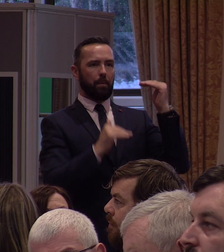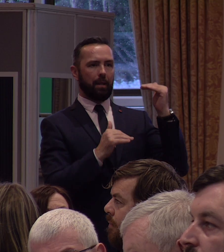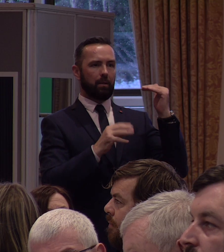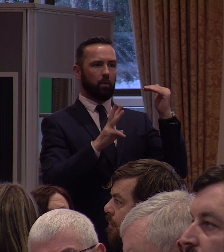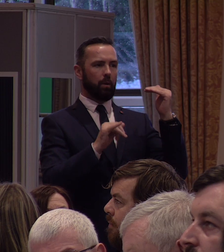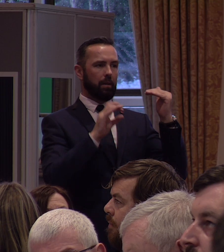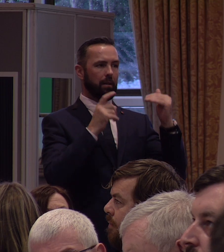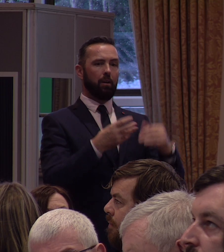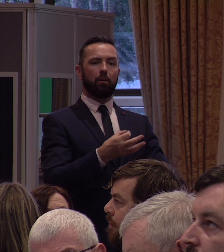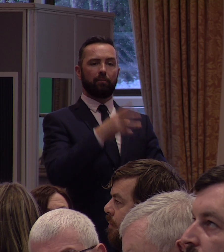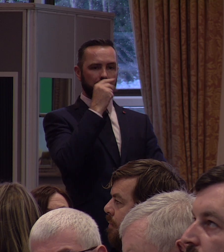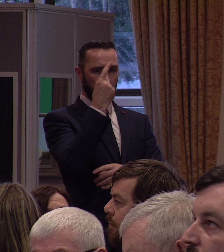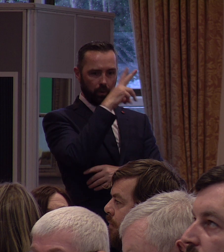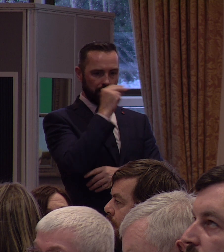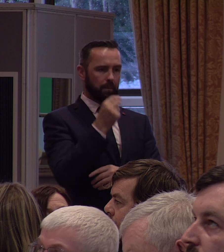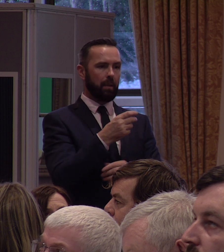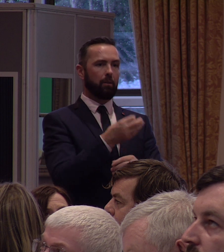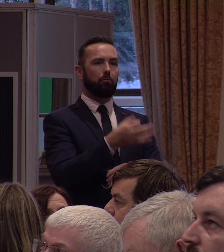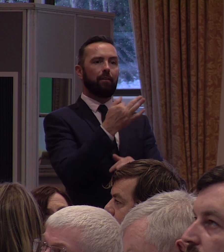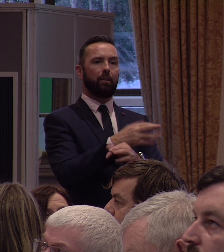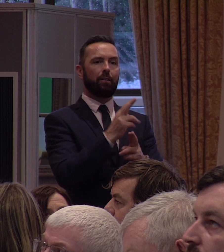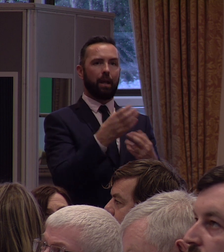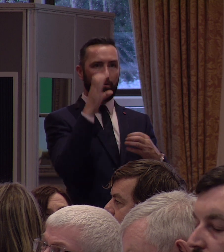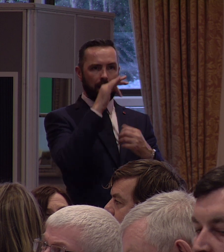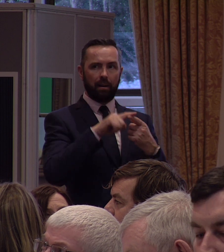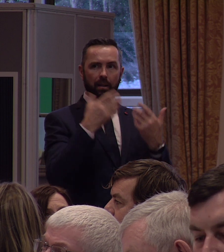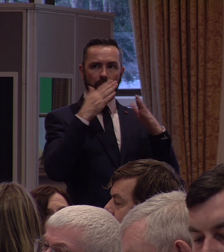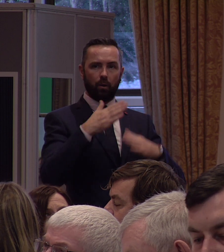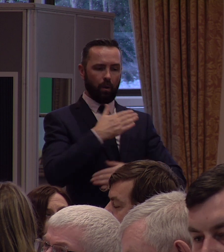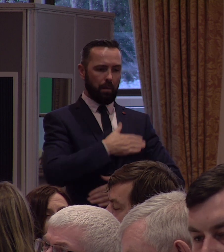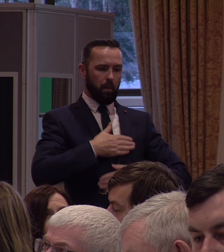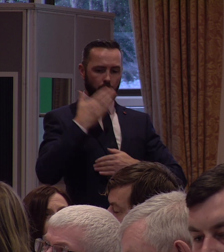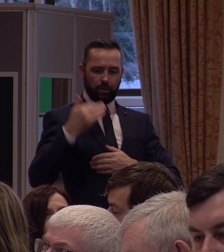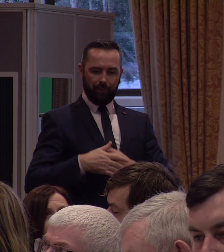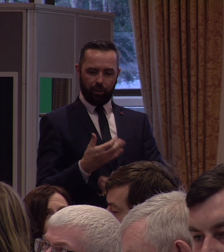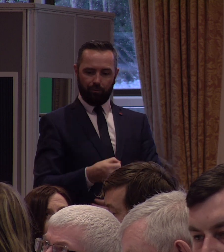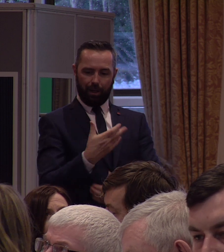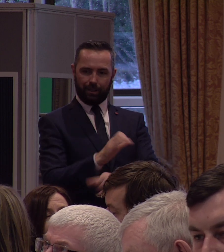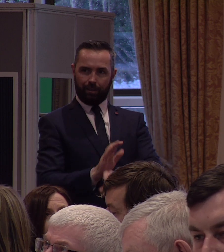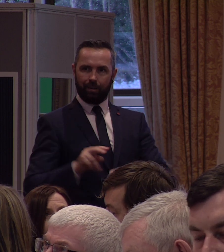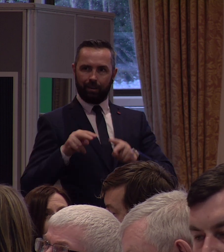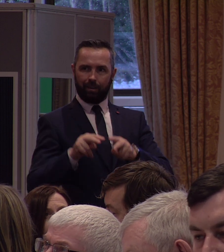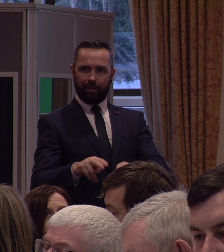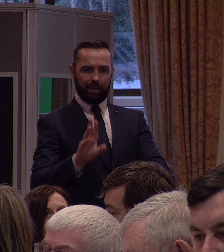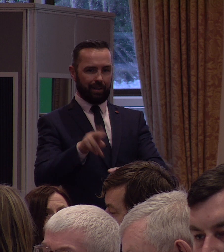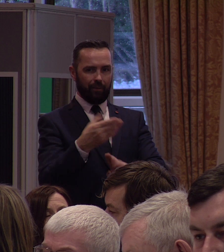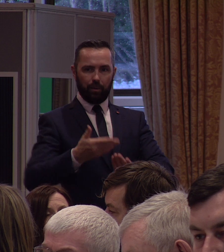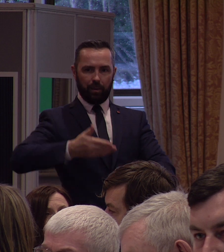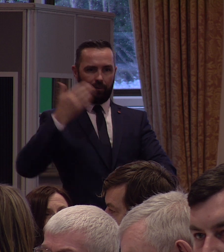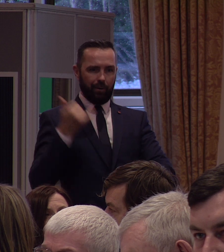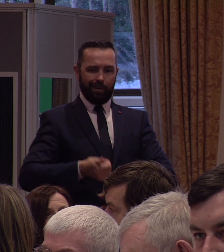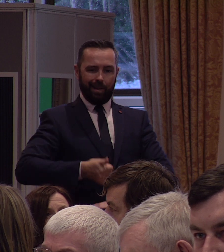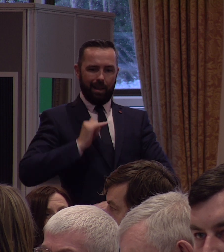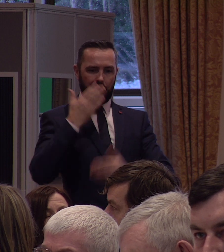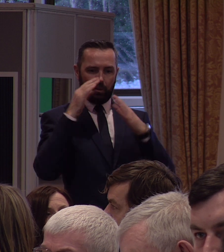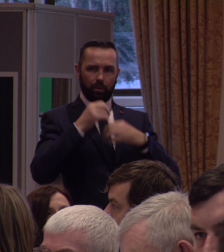whereby grandfathers would now get to care and show an emotional side to their grandchildren, which they would never had previously been able to show